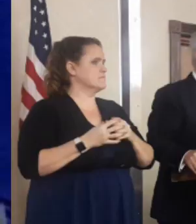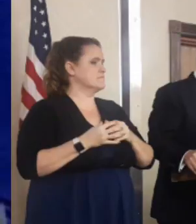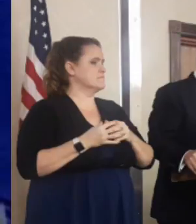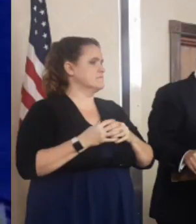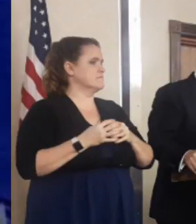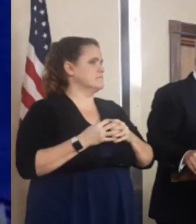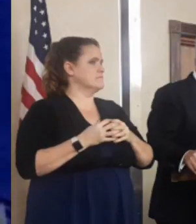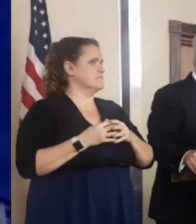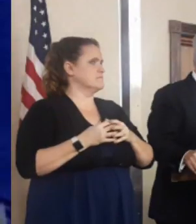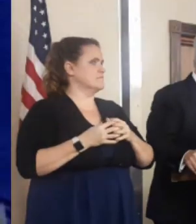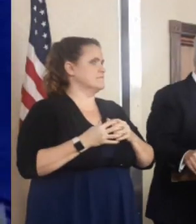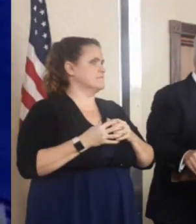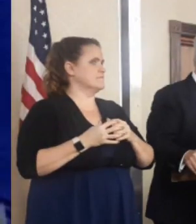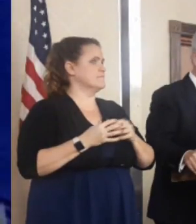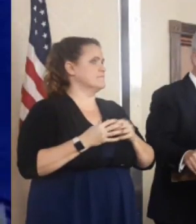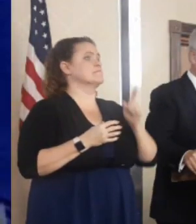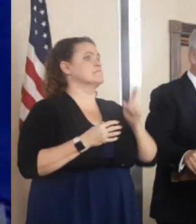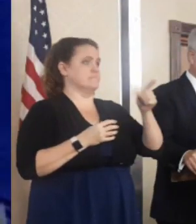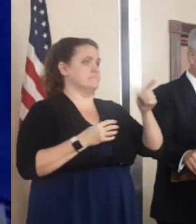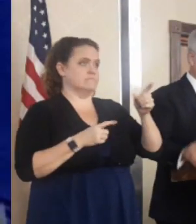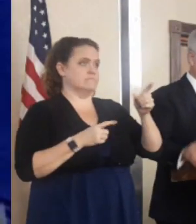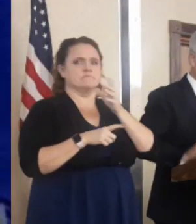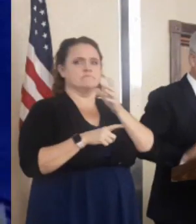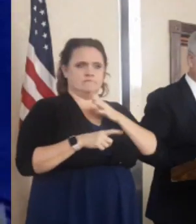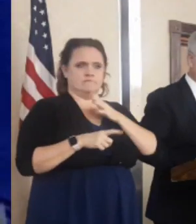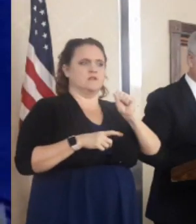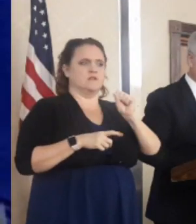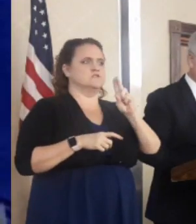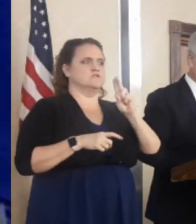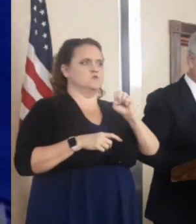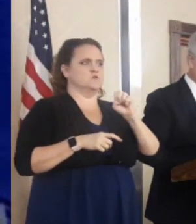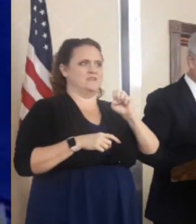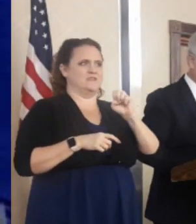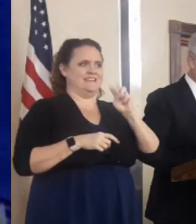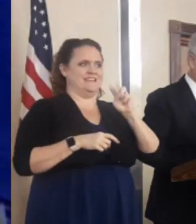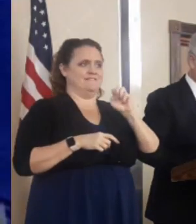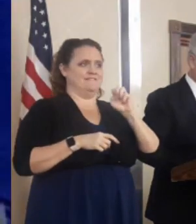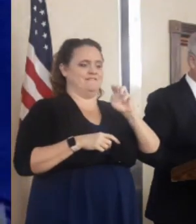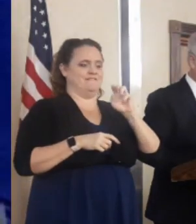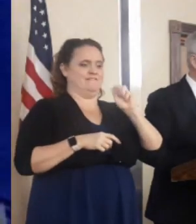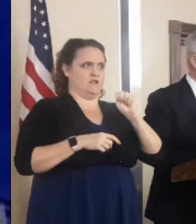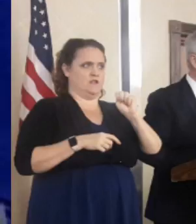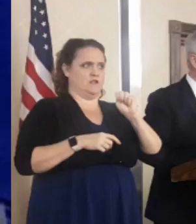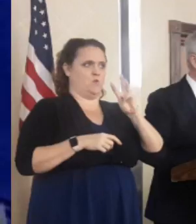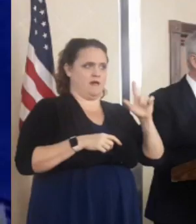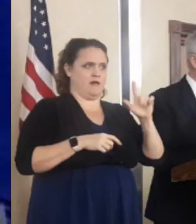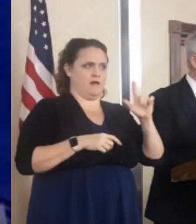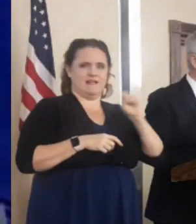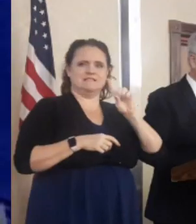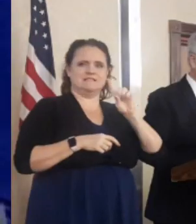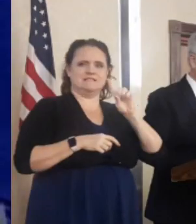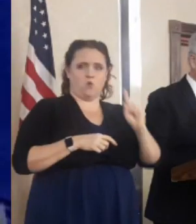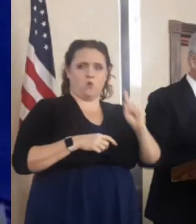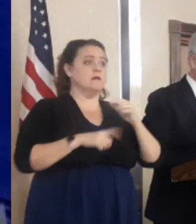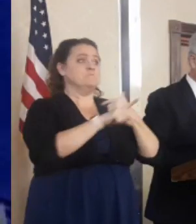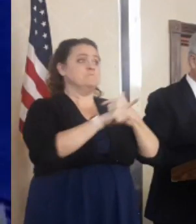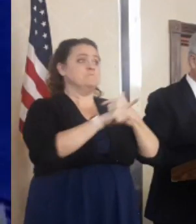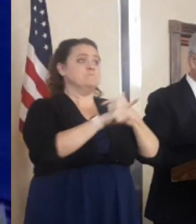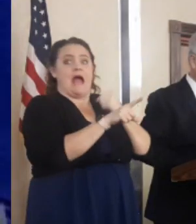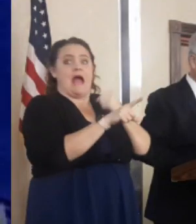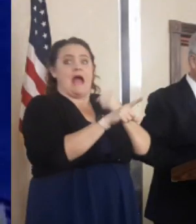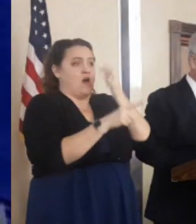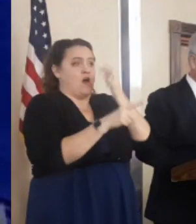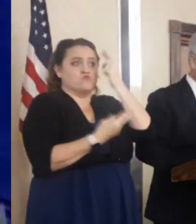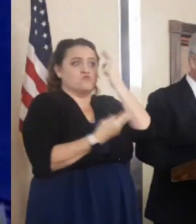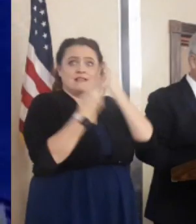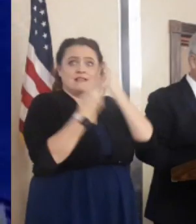Yes, ma'am. Mr. Chairman, Sue Evenwell, Steve One, I did not realize when I filled out that form that I was sent that every